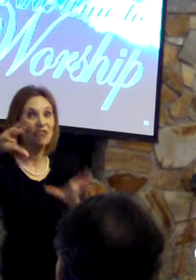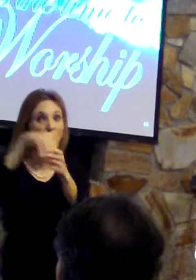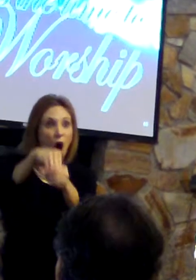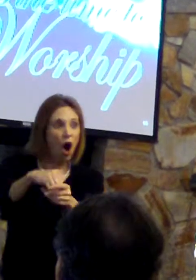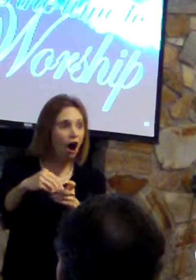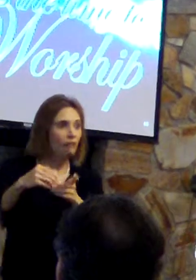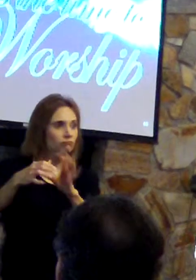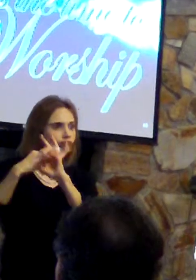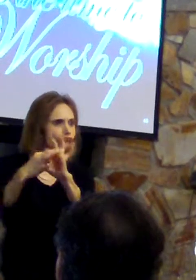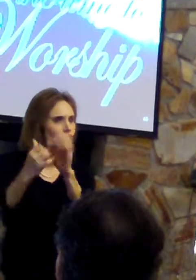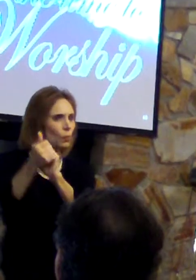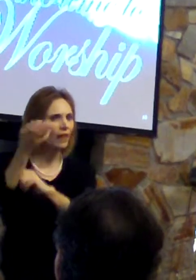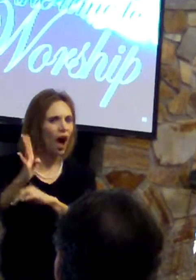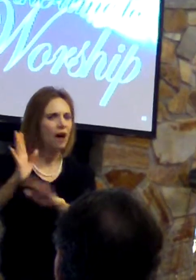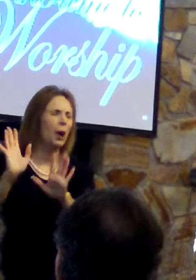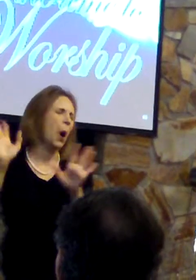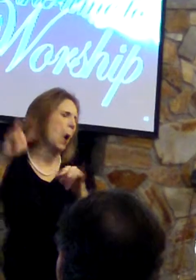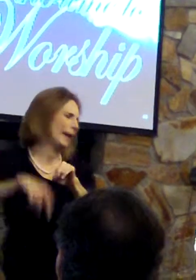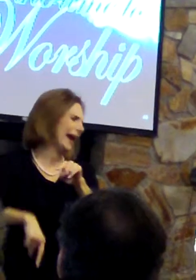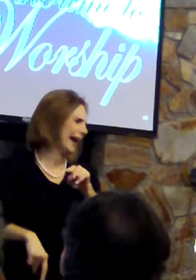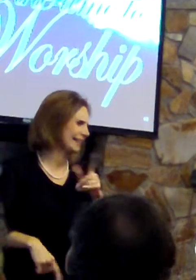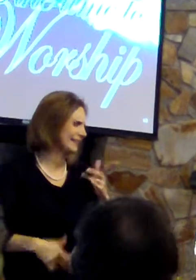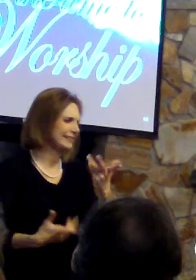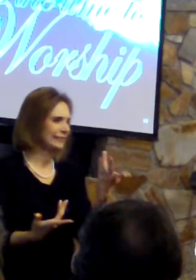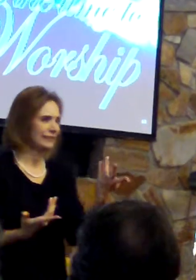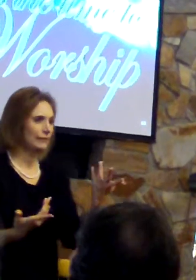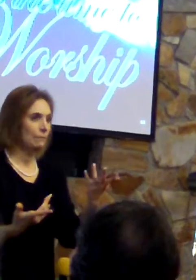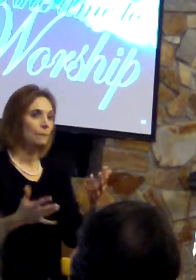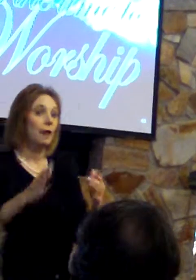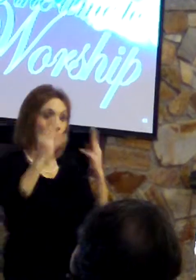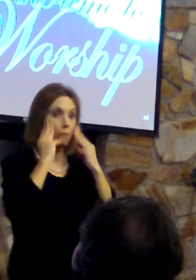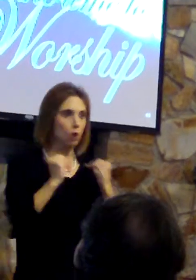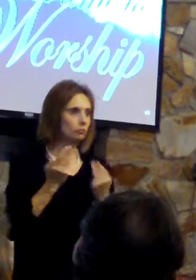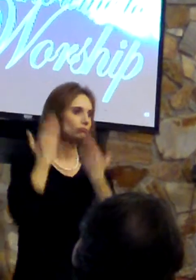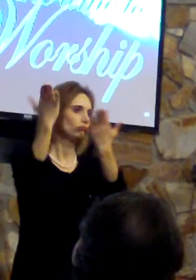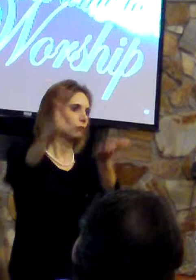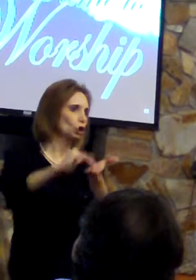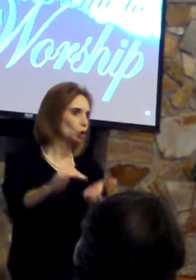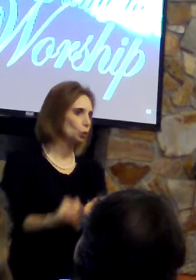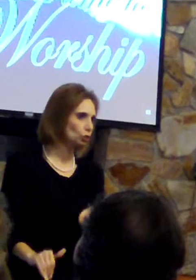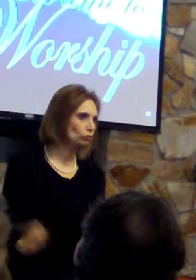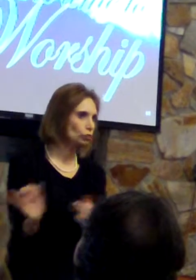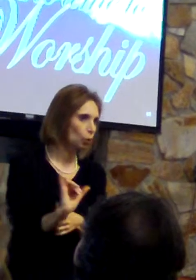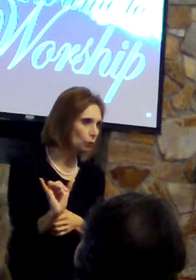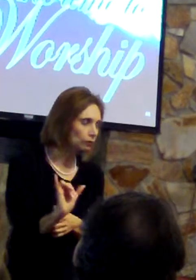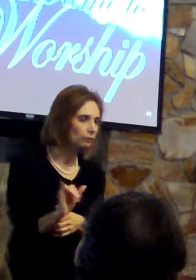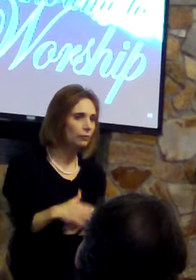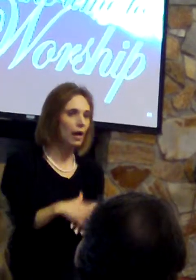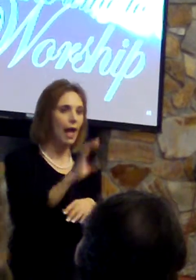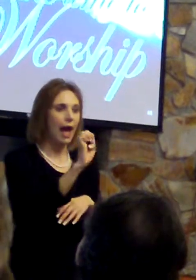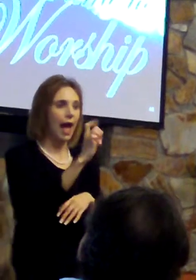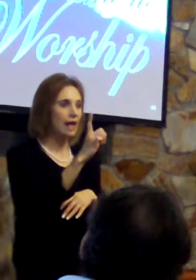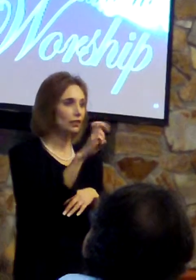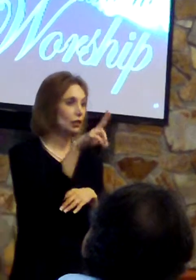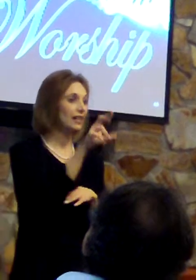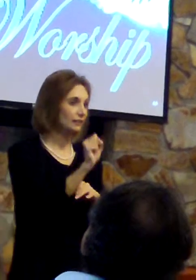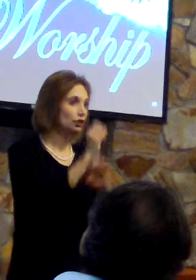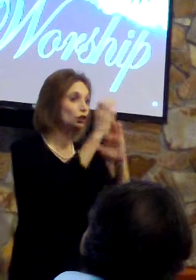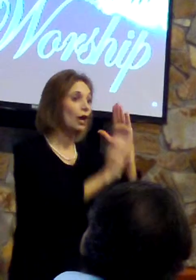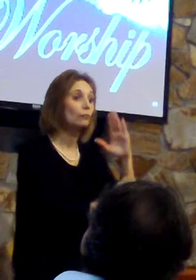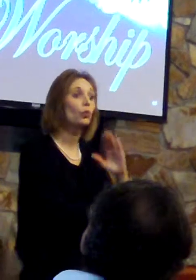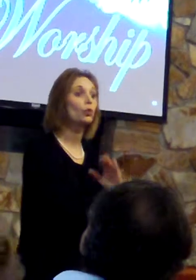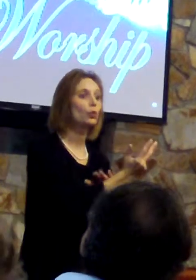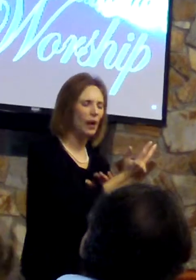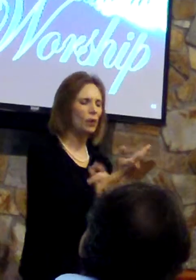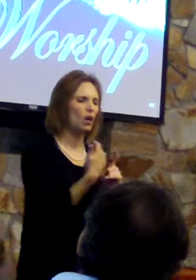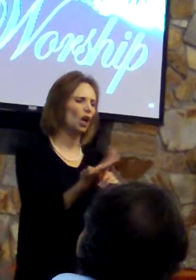And so Moses begins to offer up excuses. The first excuse we find right here, well, actually in Exodus chapter 3.